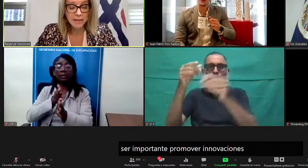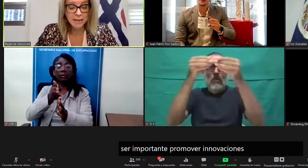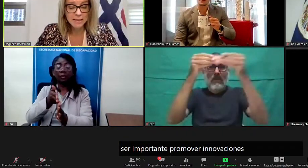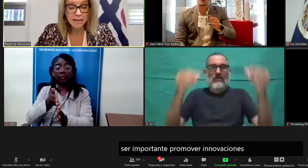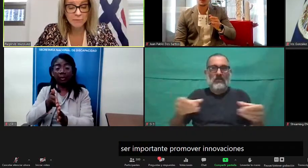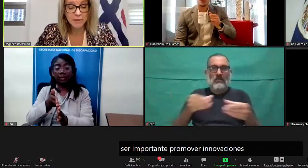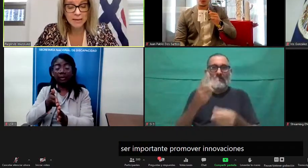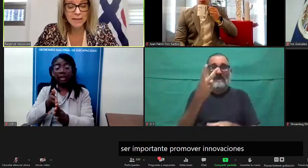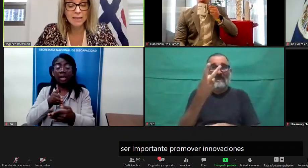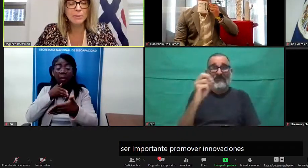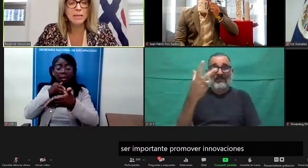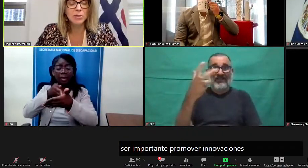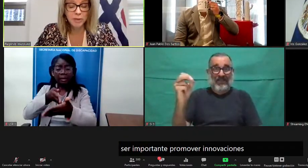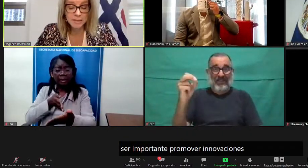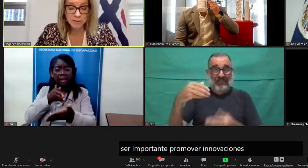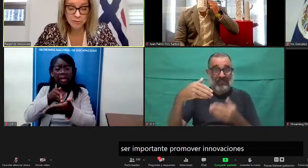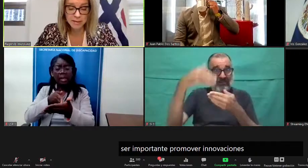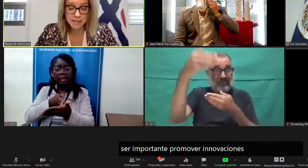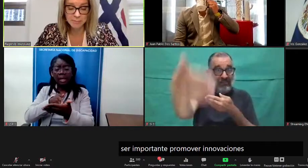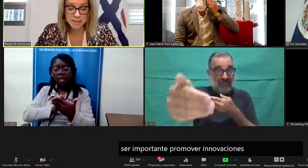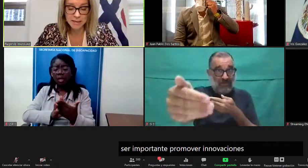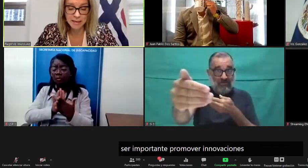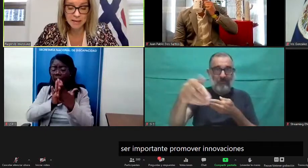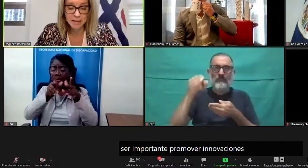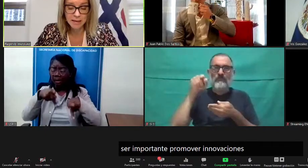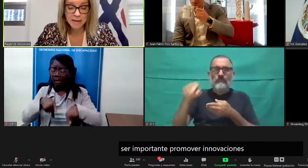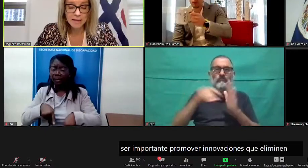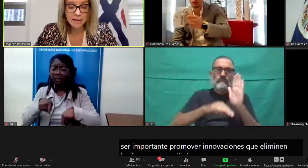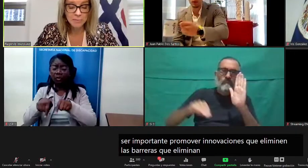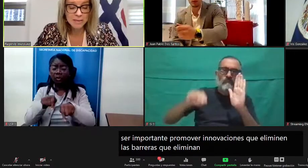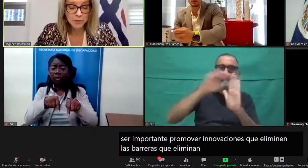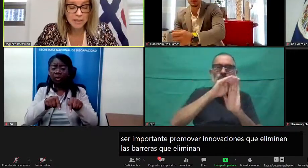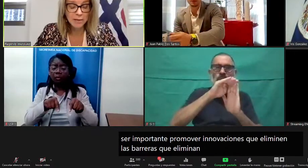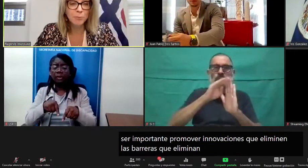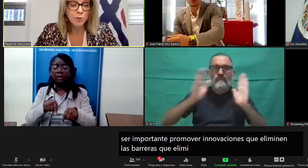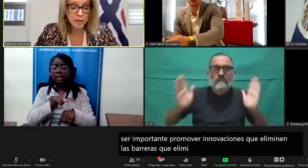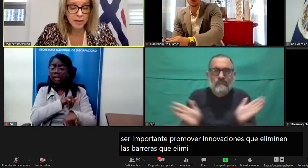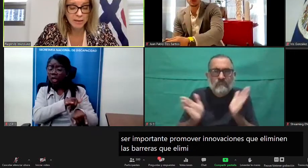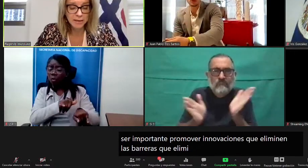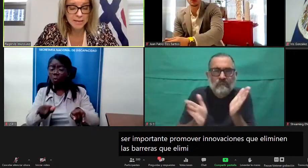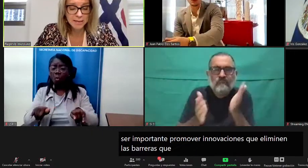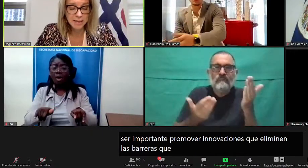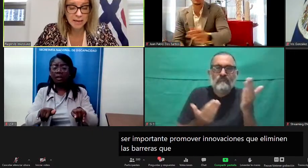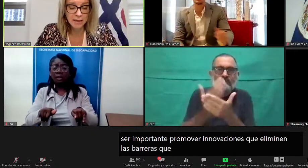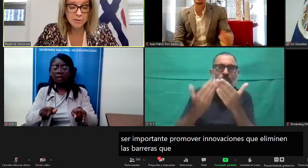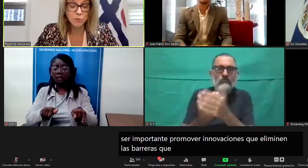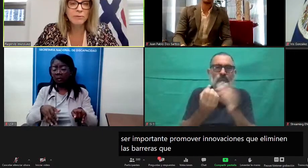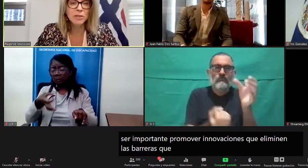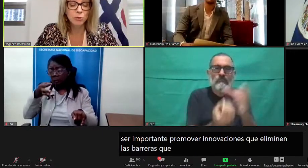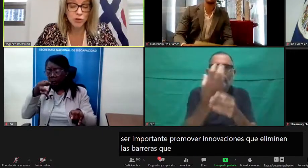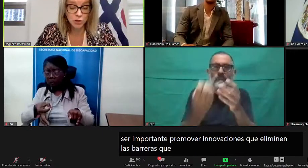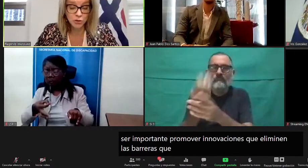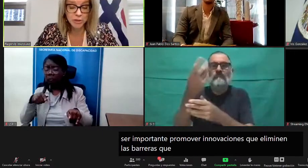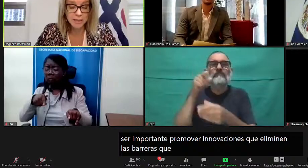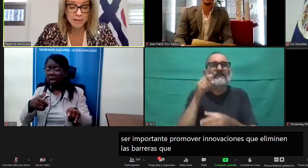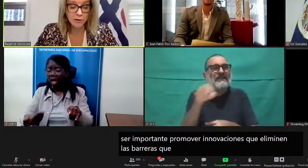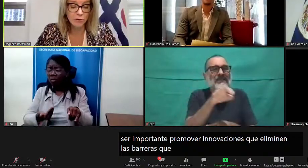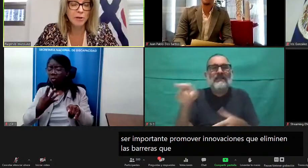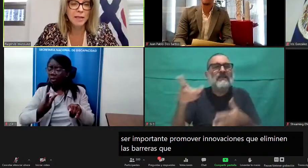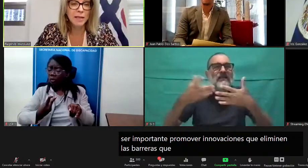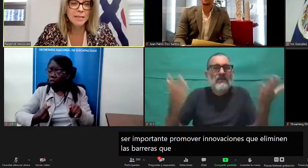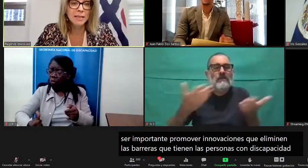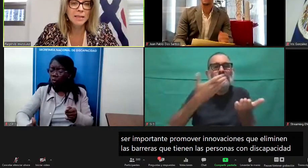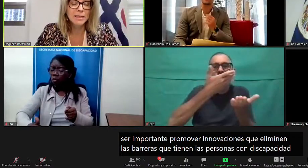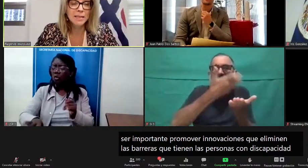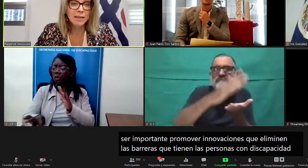look for innovations working on the barriers that persons with disabilities face and at the same time guaranteeing